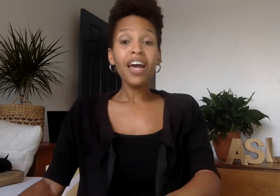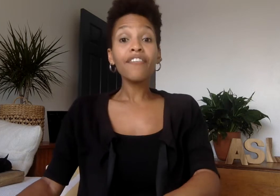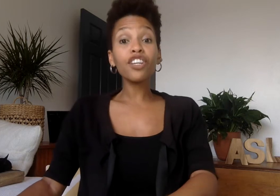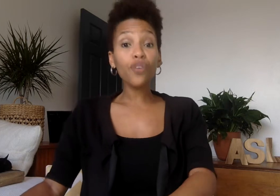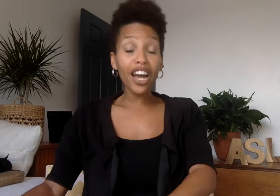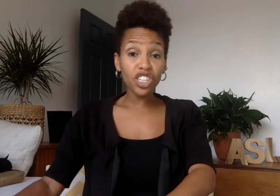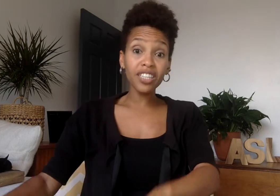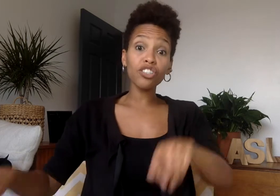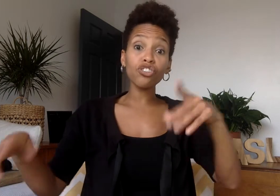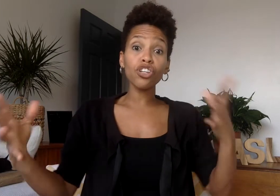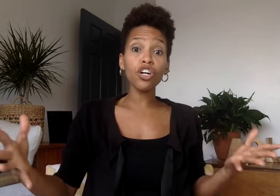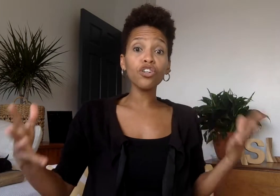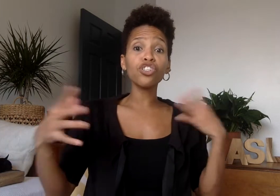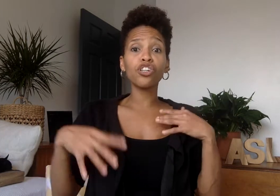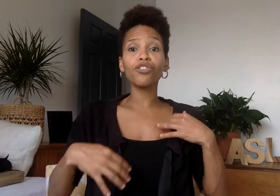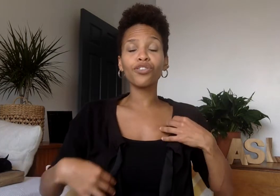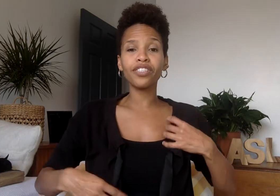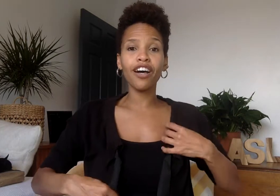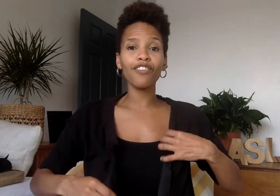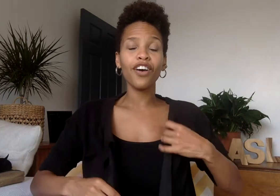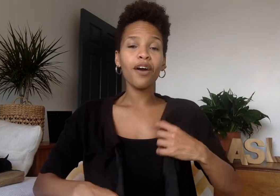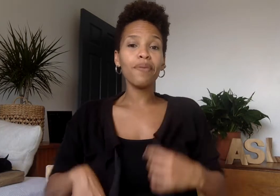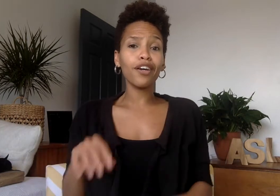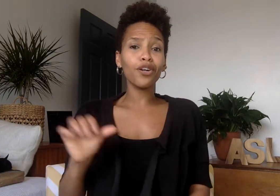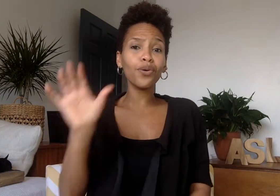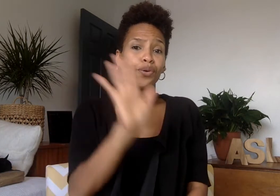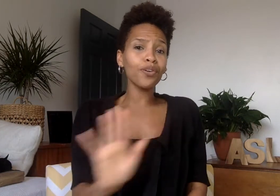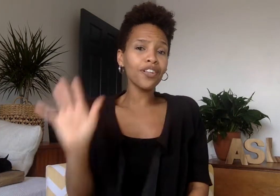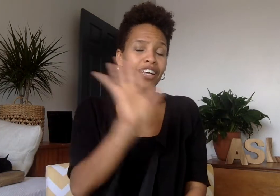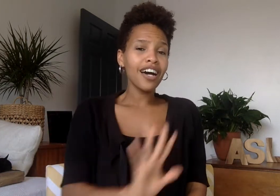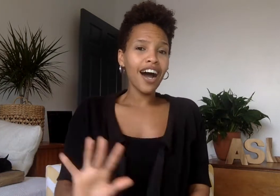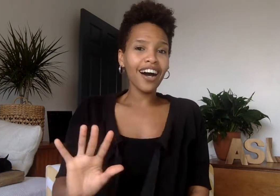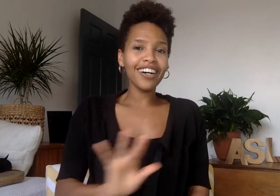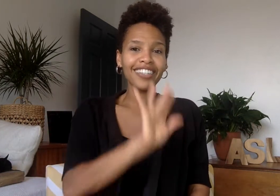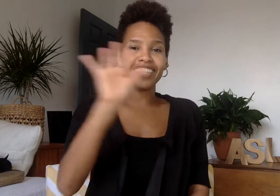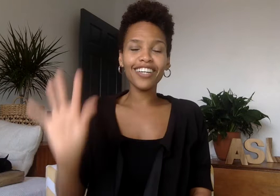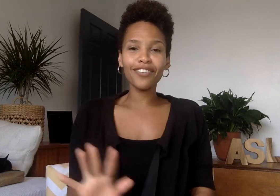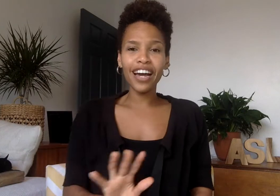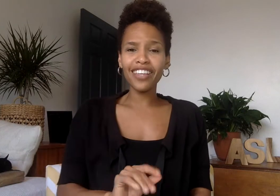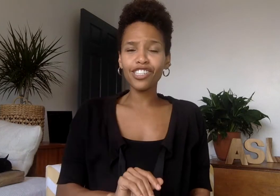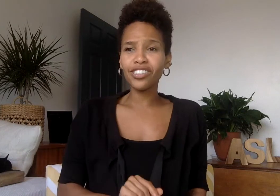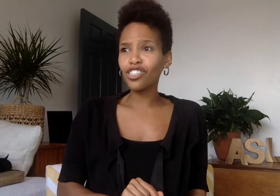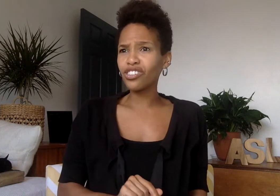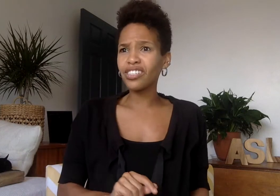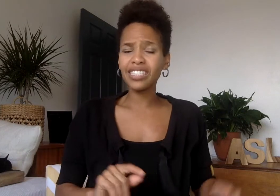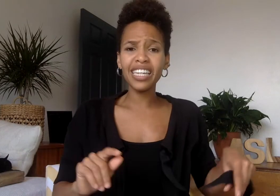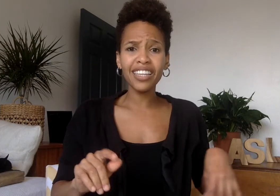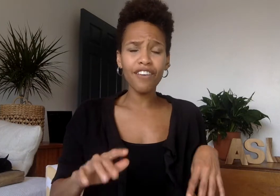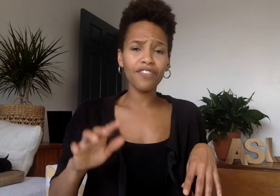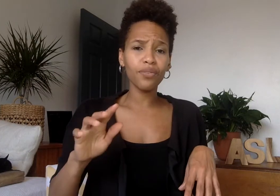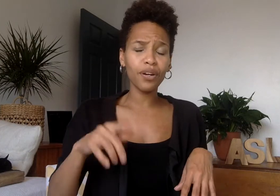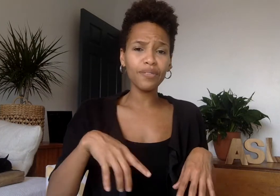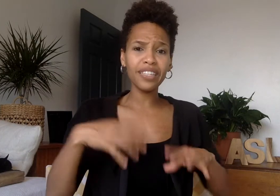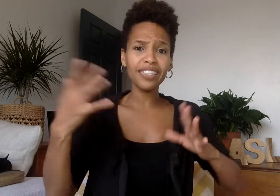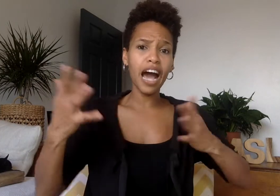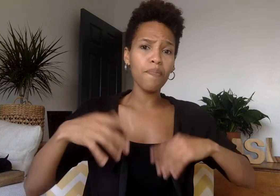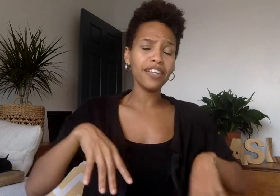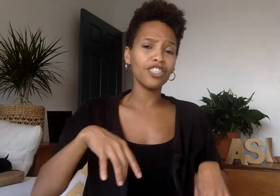then the crashing in the snow, she shows herself being a cool, I think she says she's 16 when this happened, and